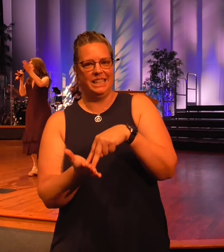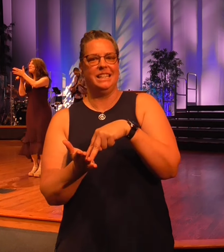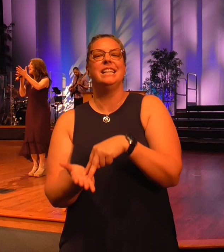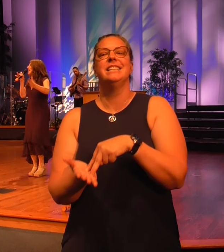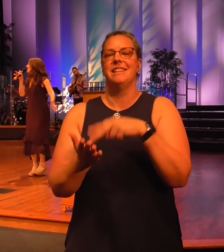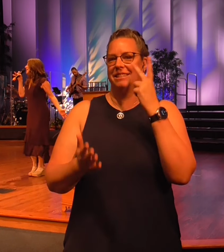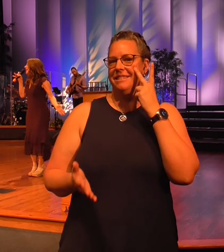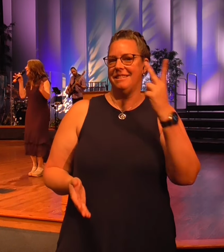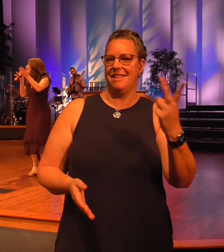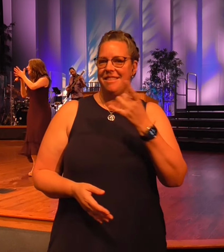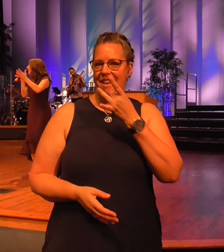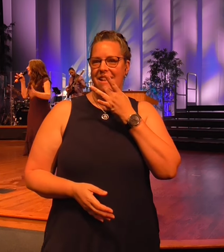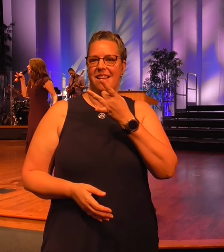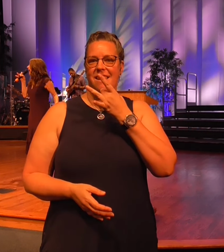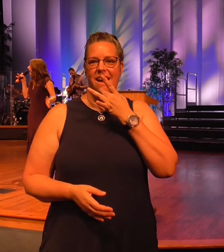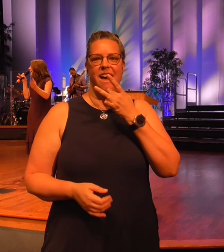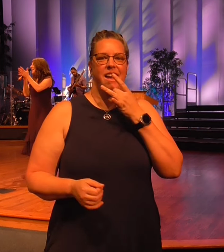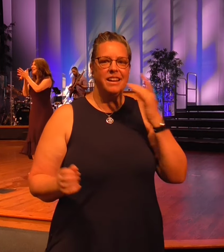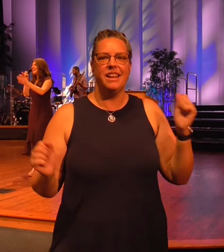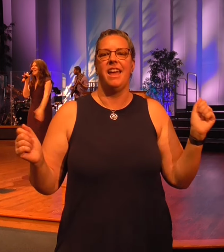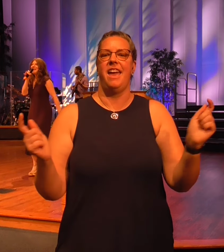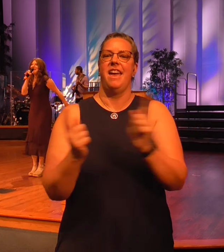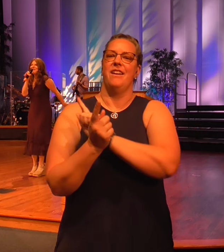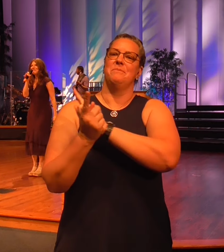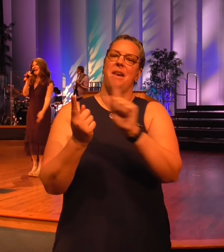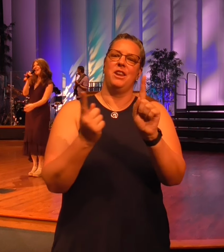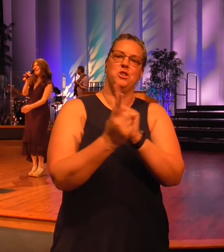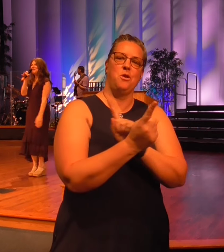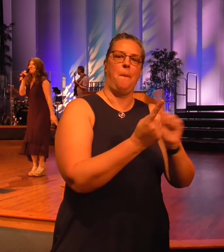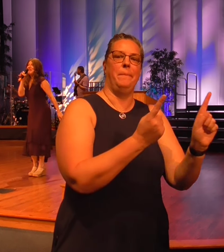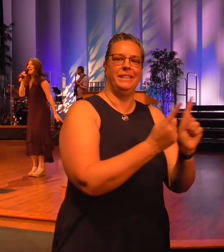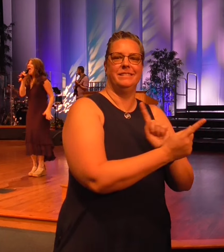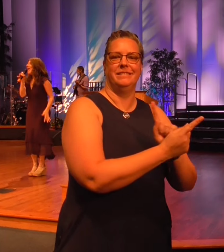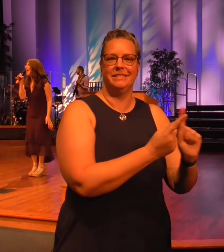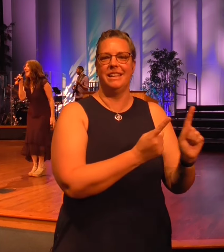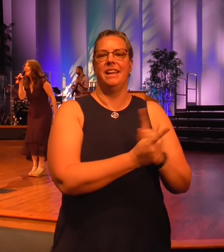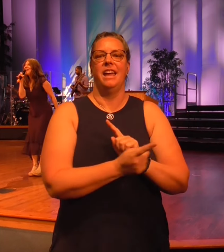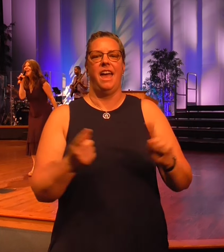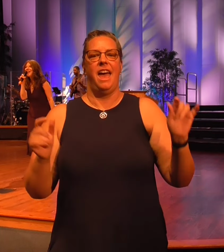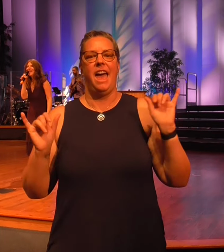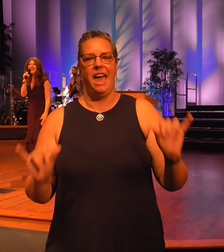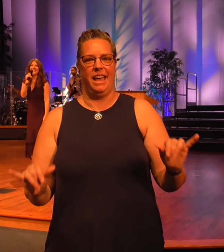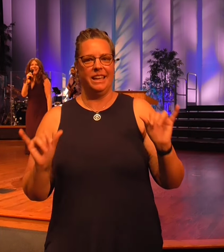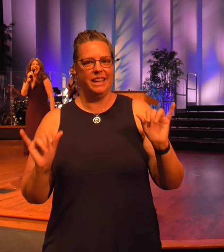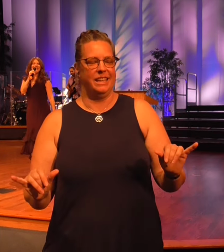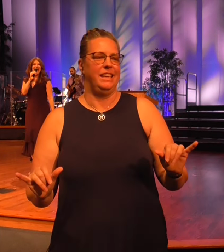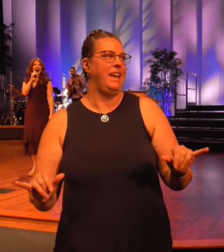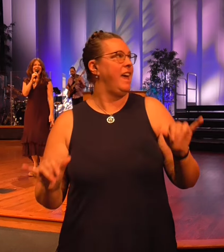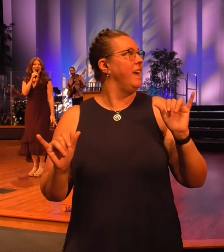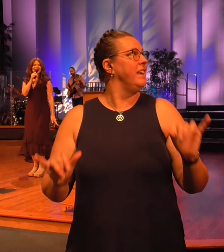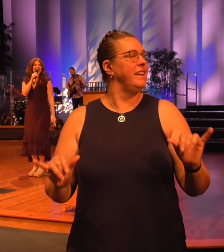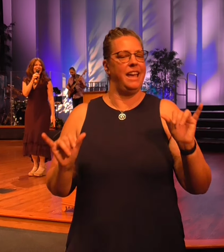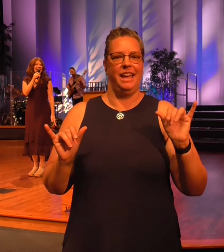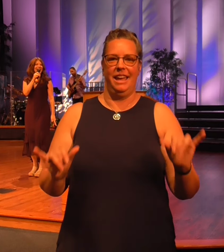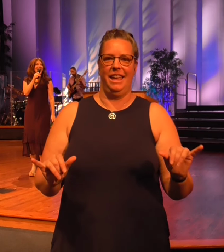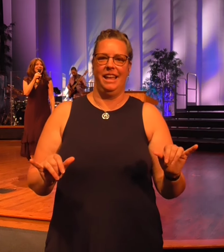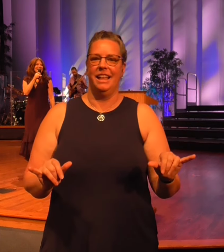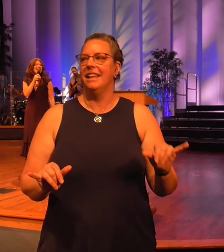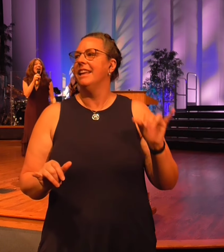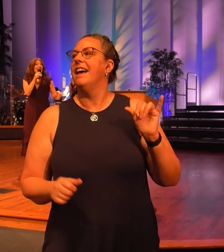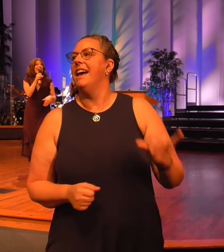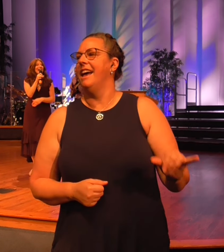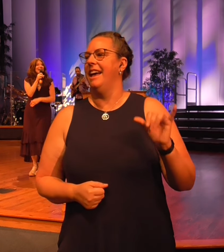feet. See the light in everybody you meet. Hey, hey, yeah,